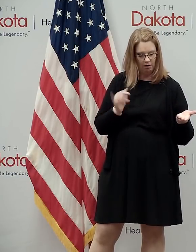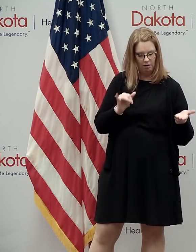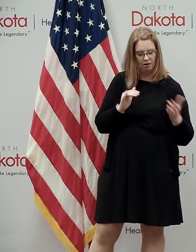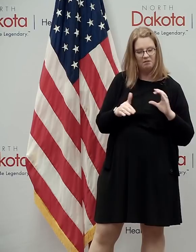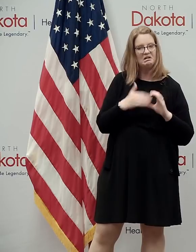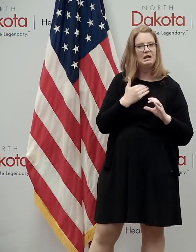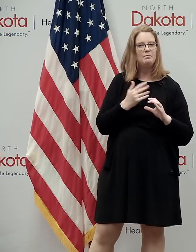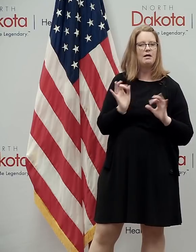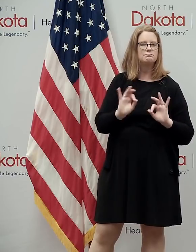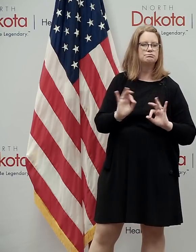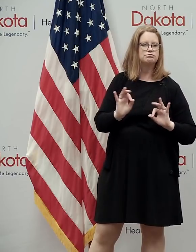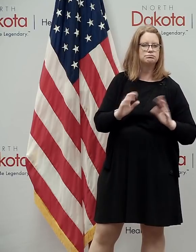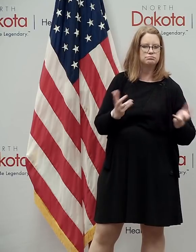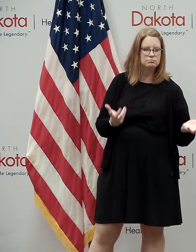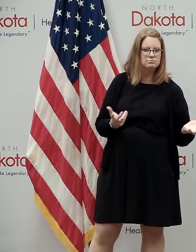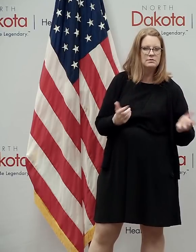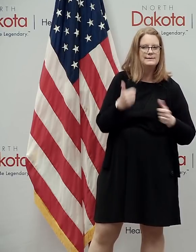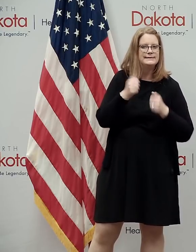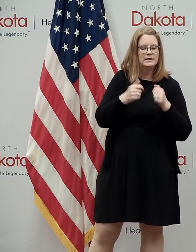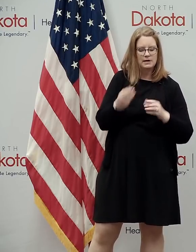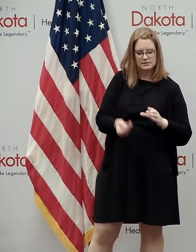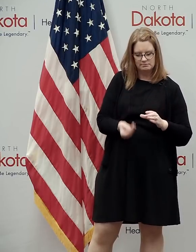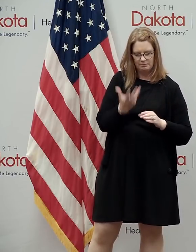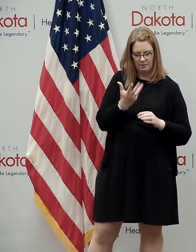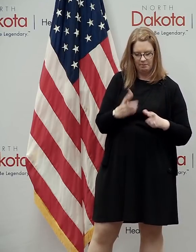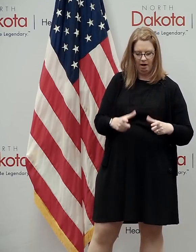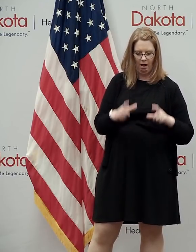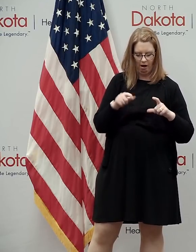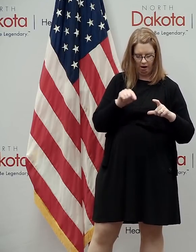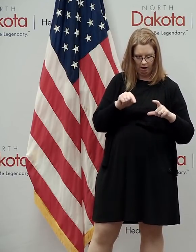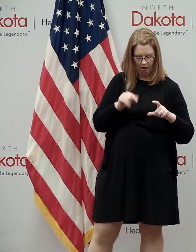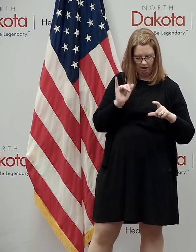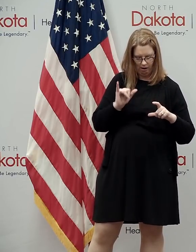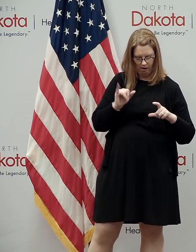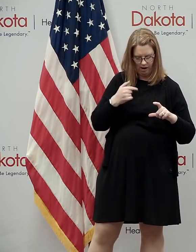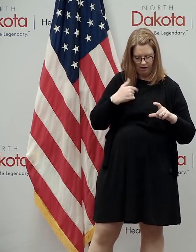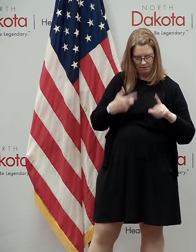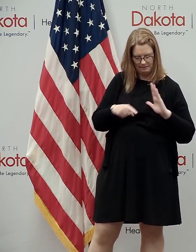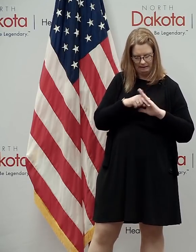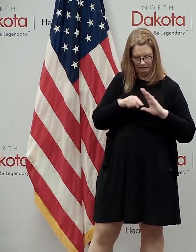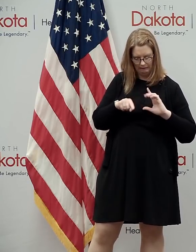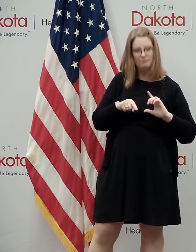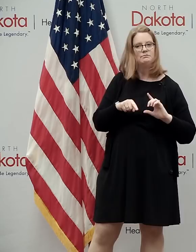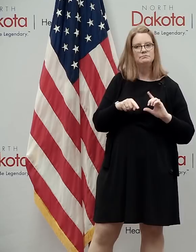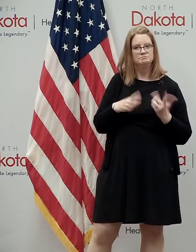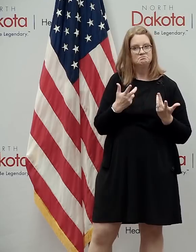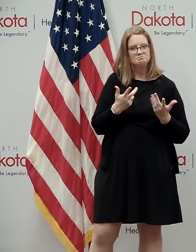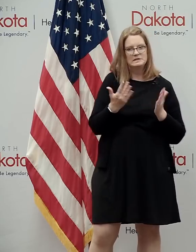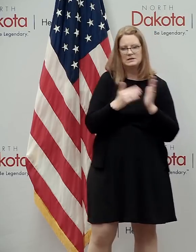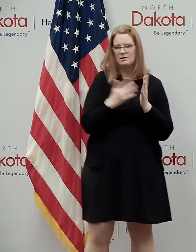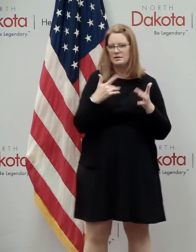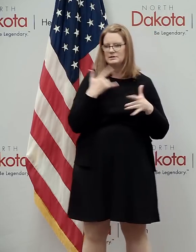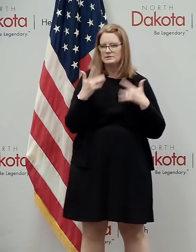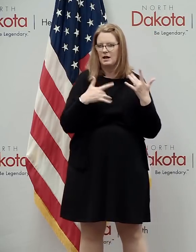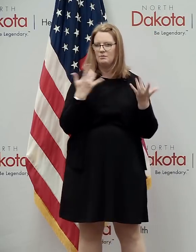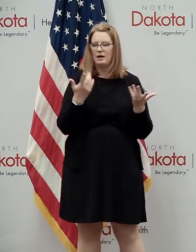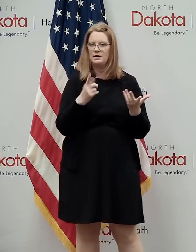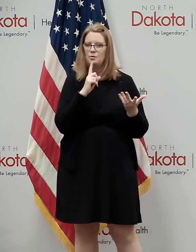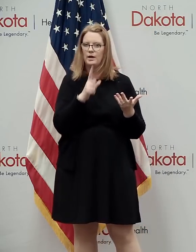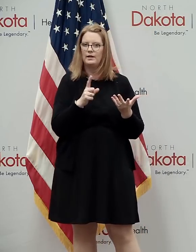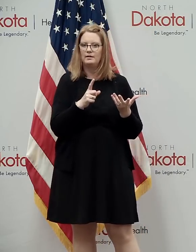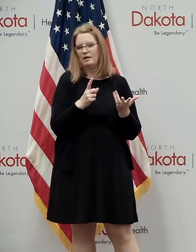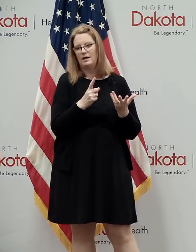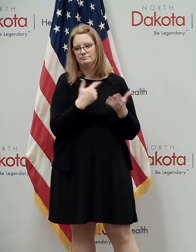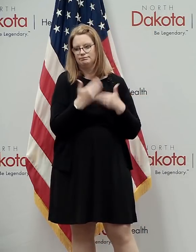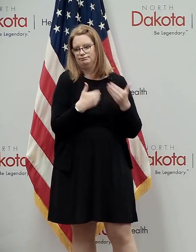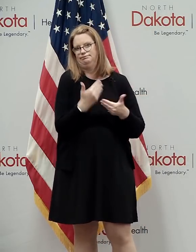want to do testing, we want to do it as efficiently as possible. So another exciting technology solution that'll help automate a